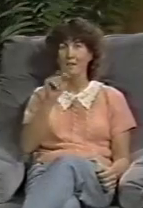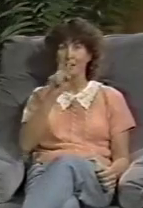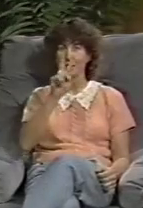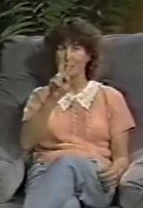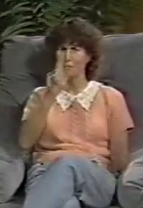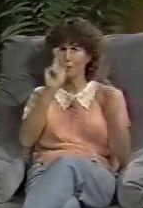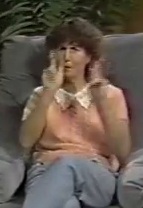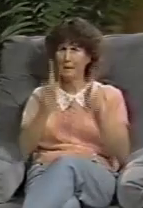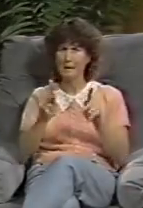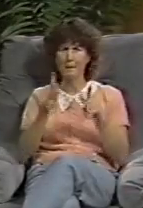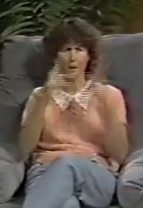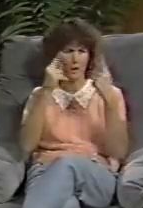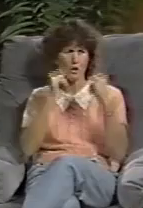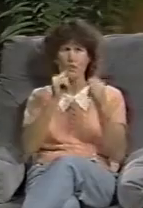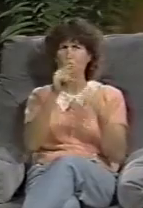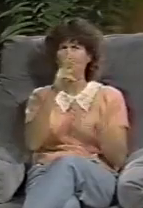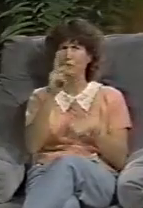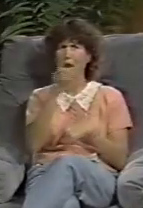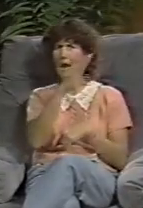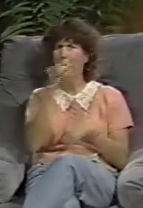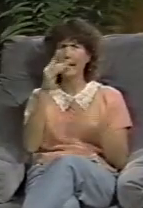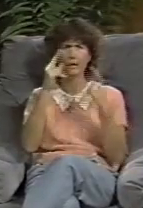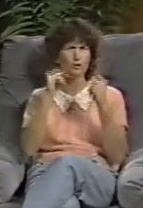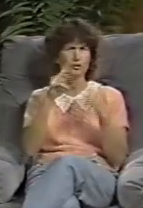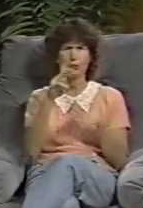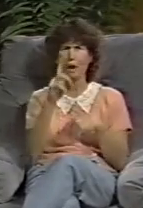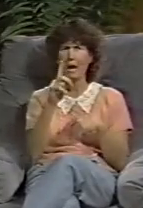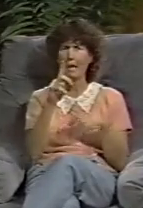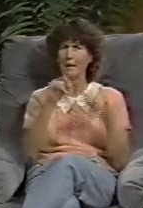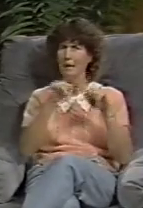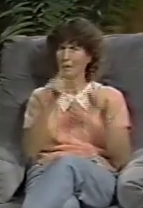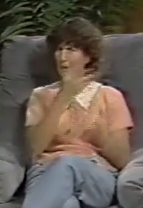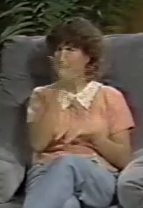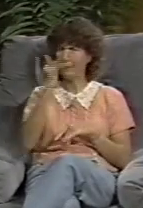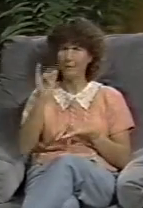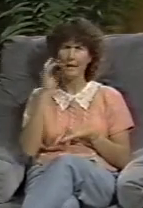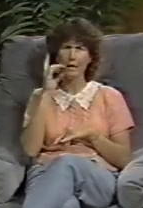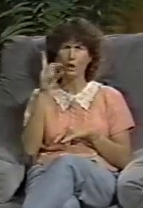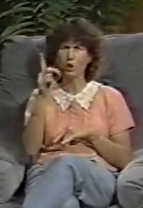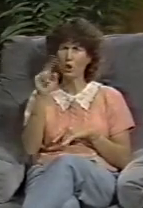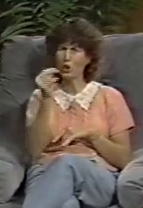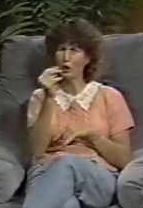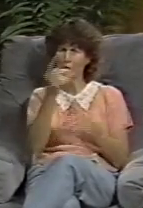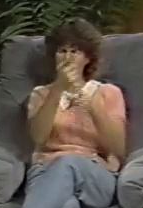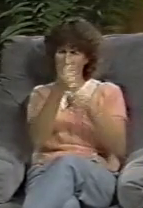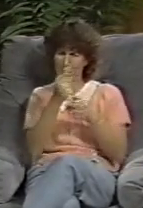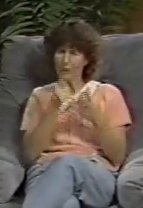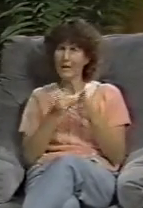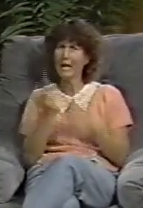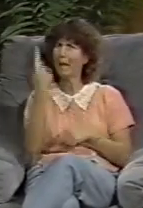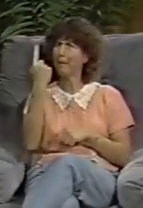The two people tried and tried, but they couldn't pull it up.